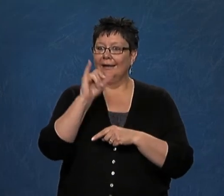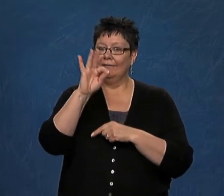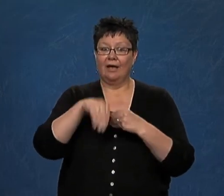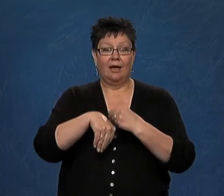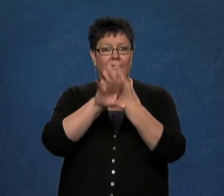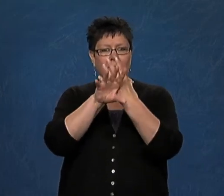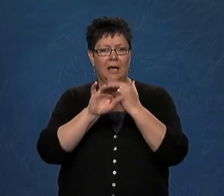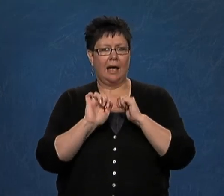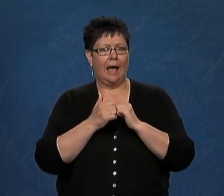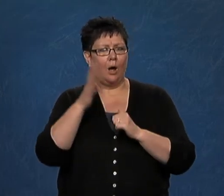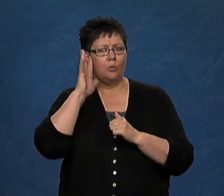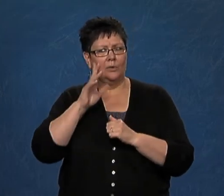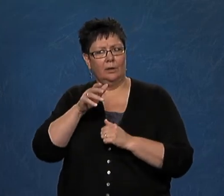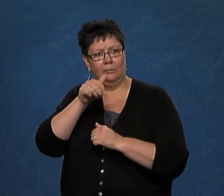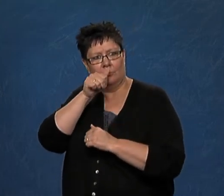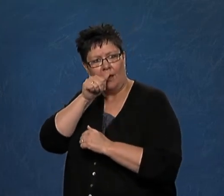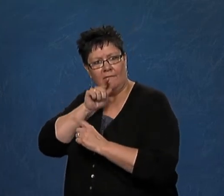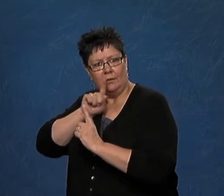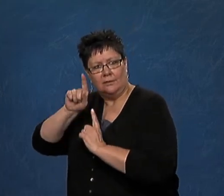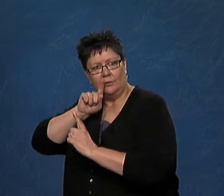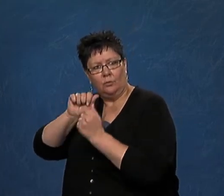the legal interpreting rules.